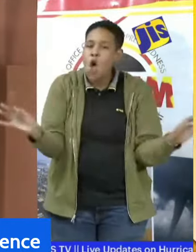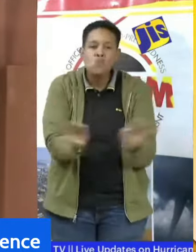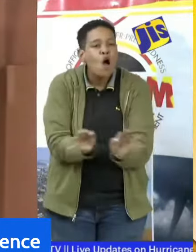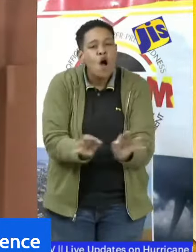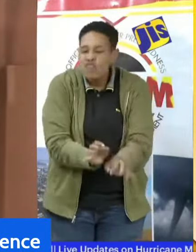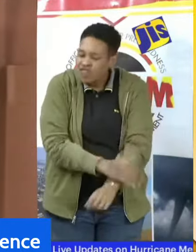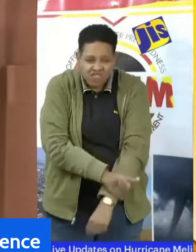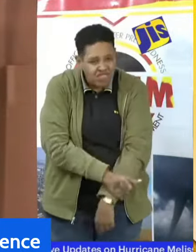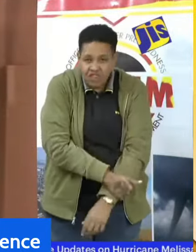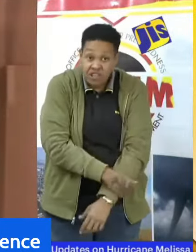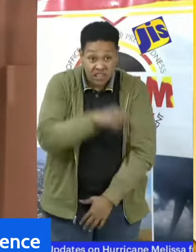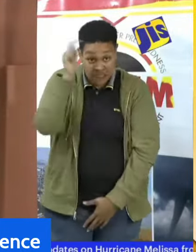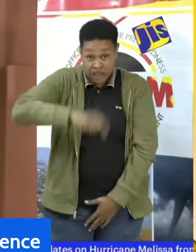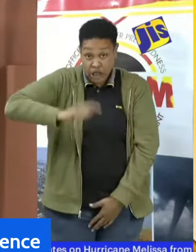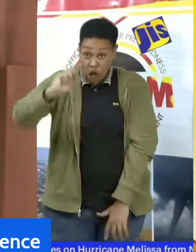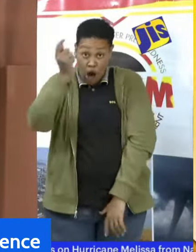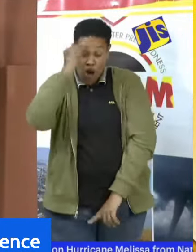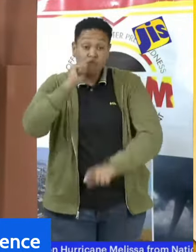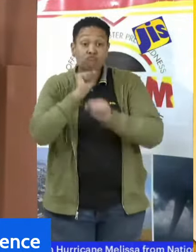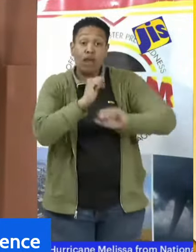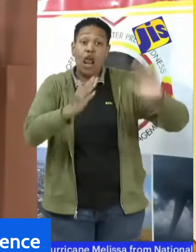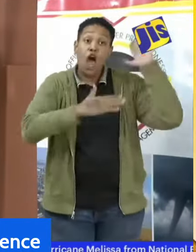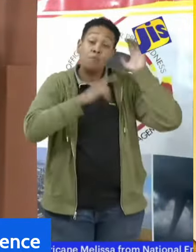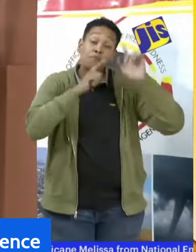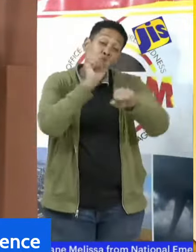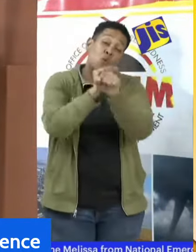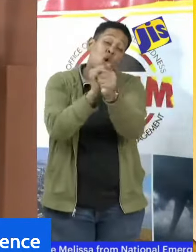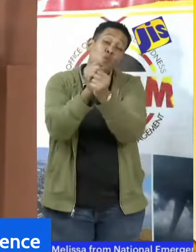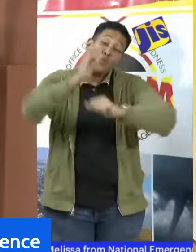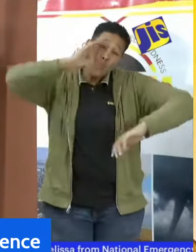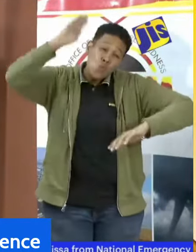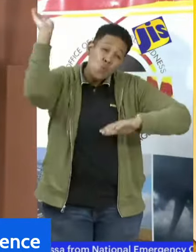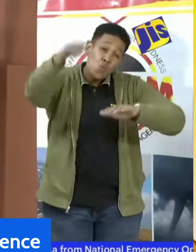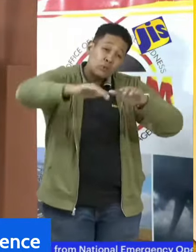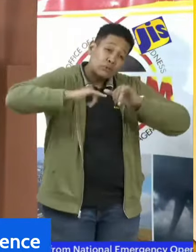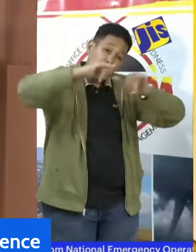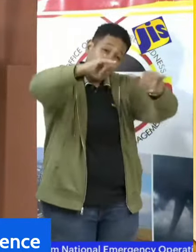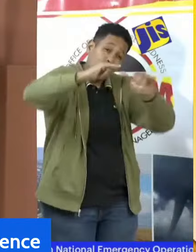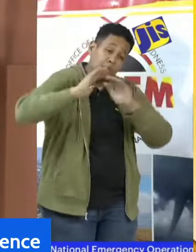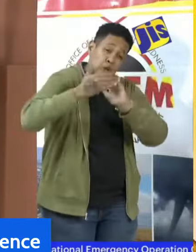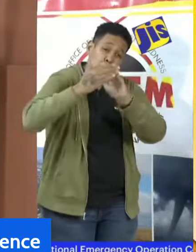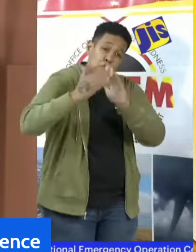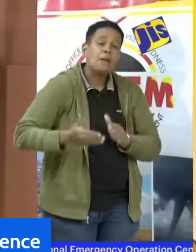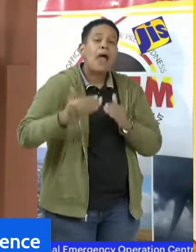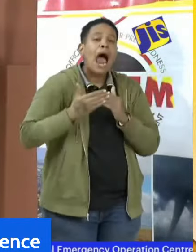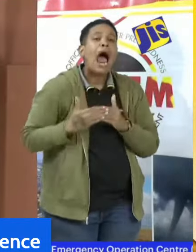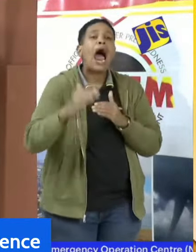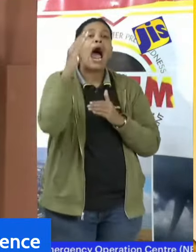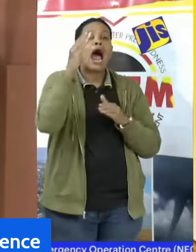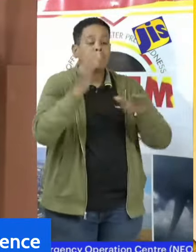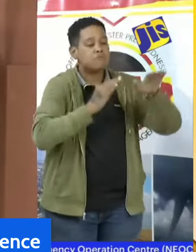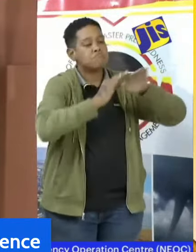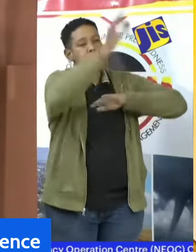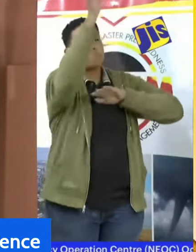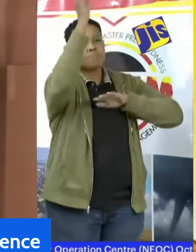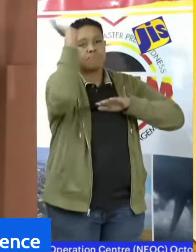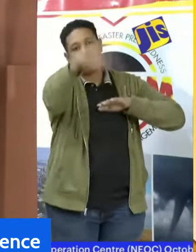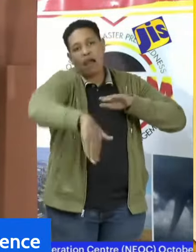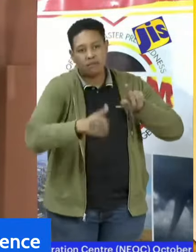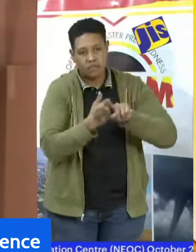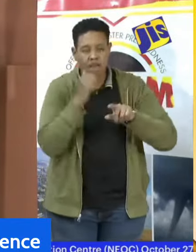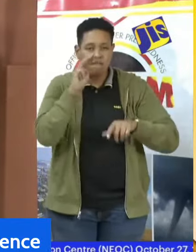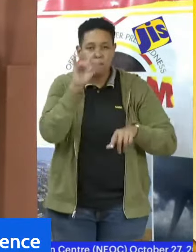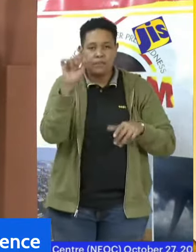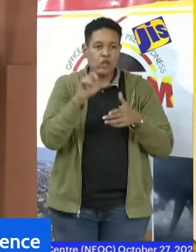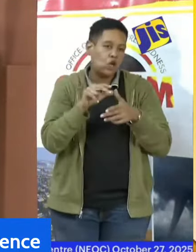is committed to work with every single Jamaican after the passage of